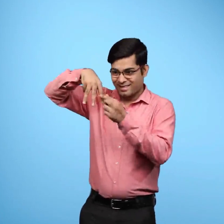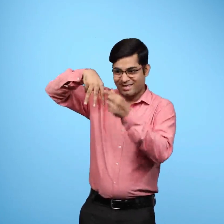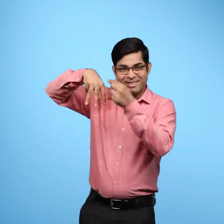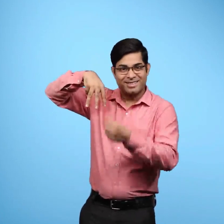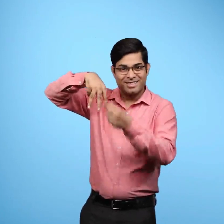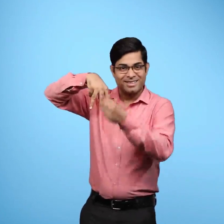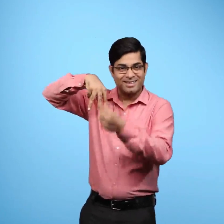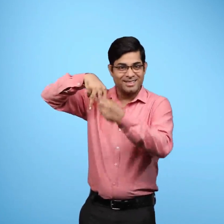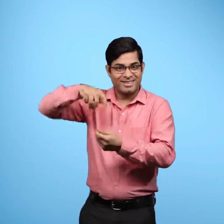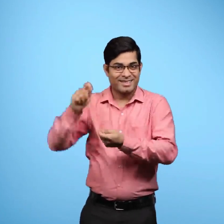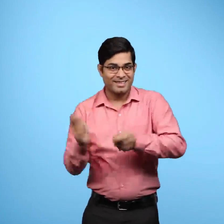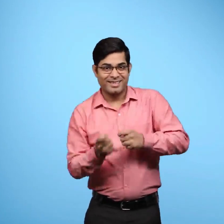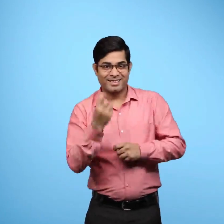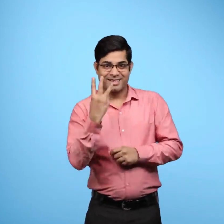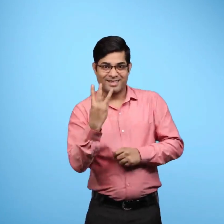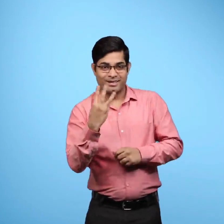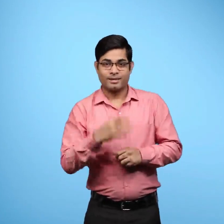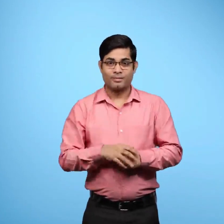using cricket stumps.